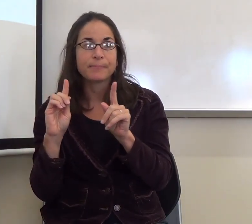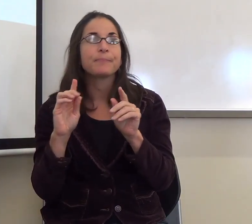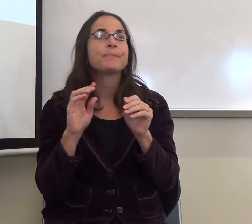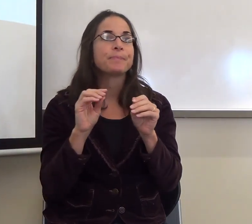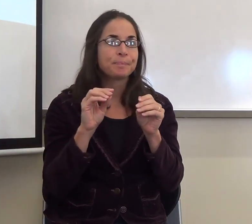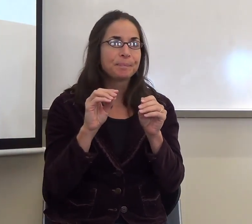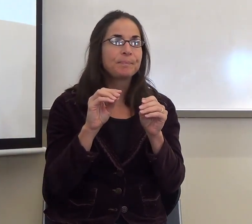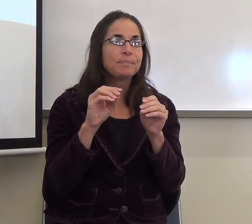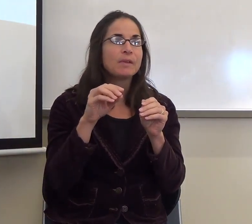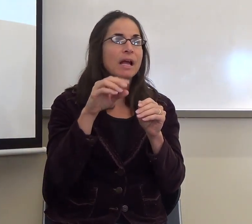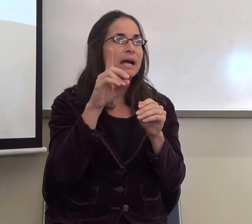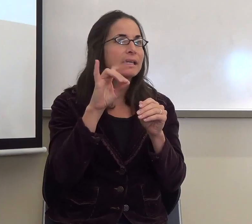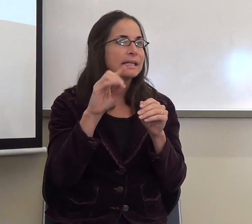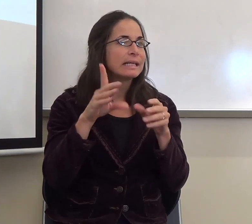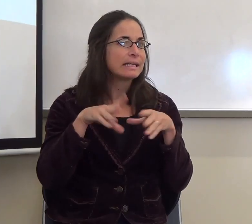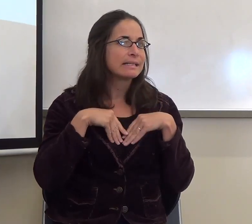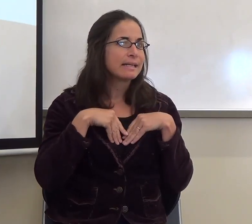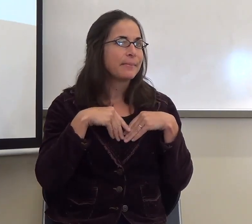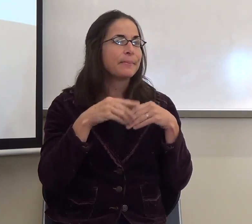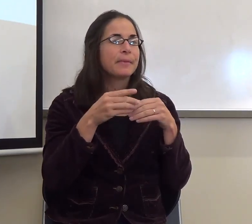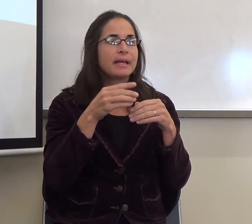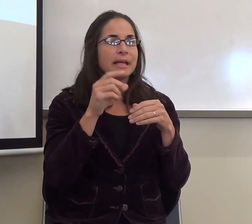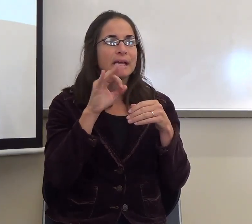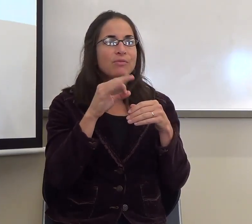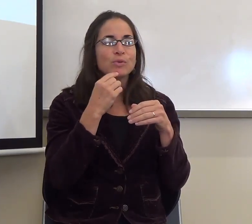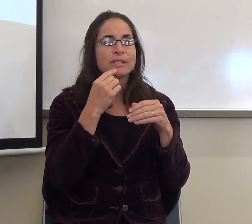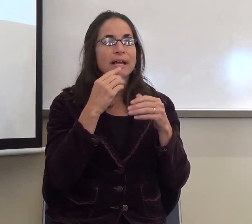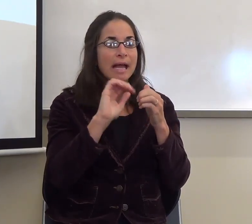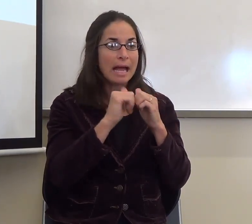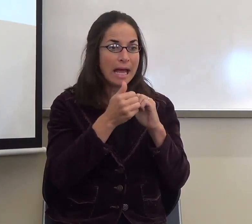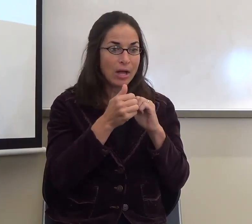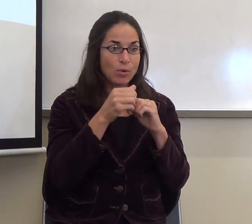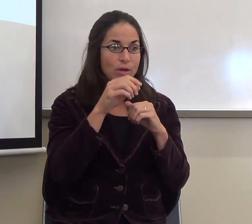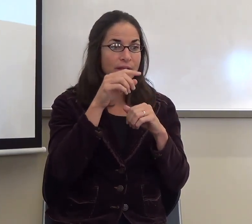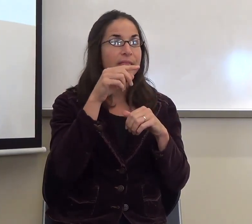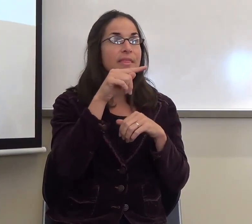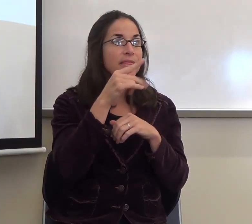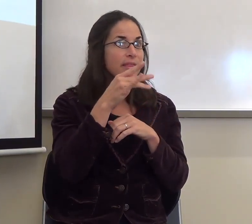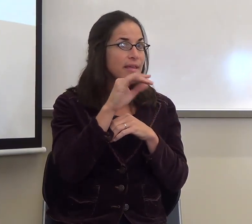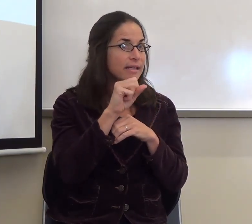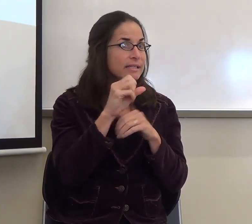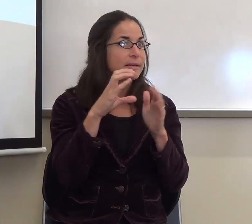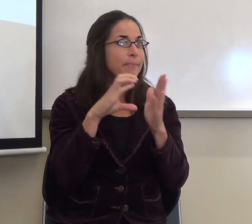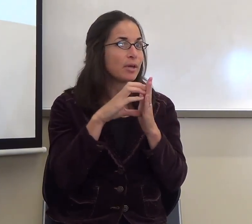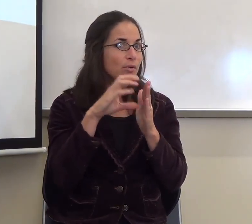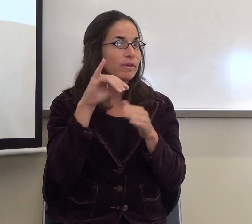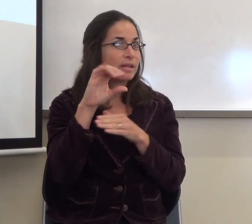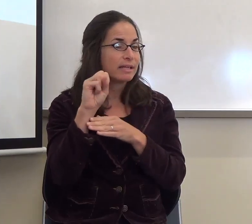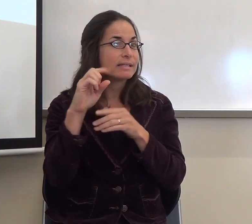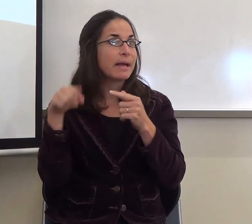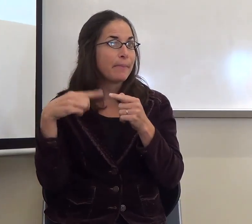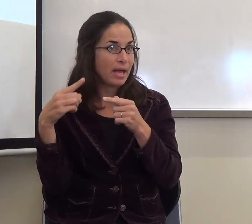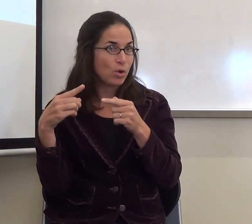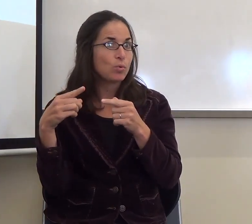hows. This paragraph is about how bison survive. But I wrote a note to a lot of those people and said, try to